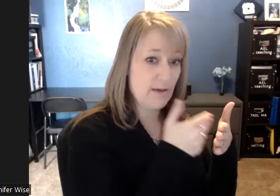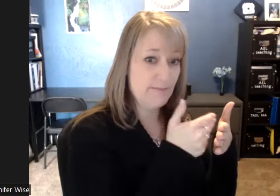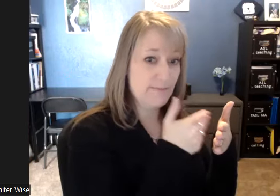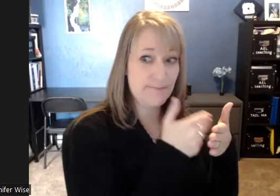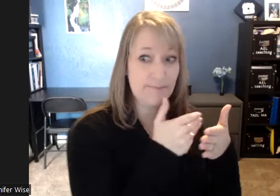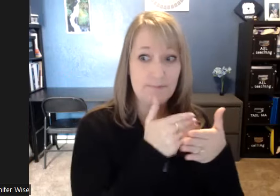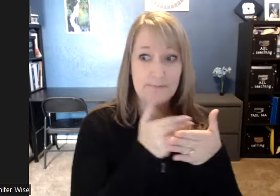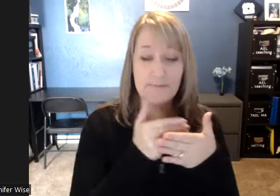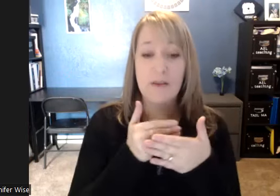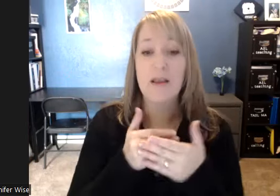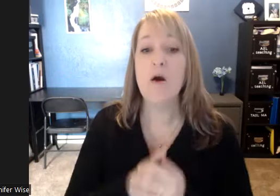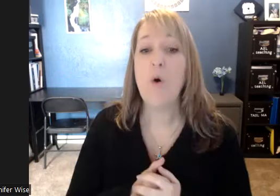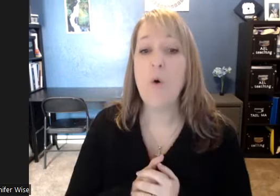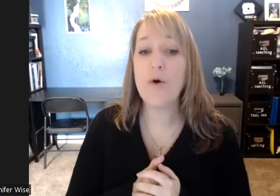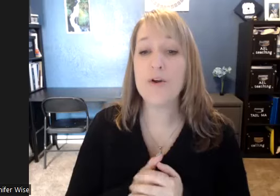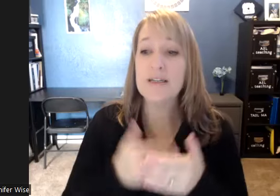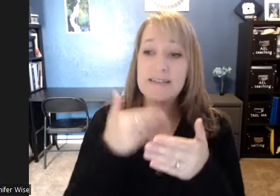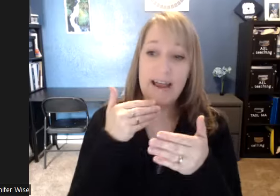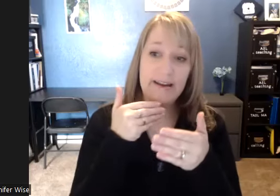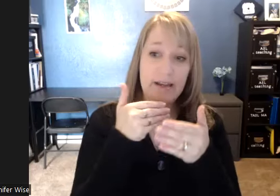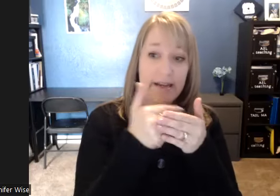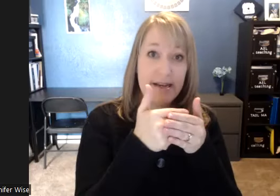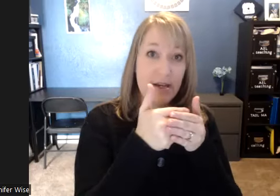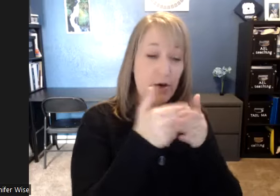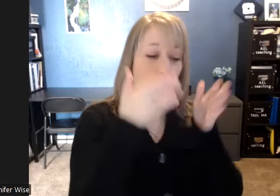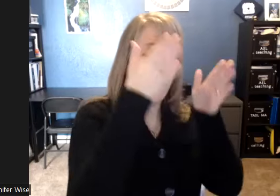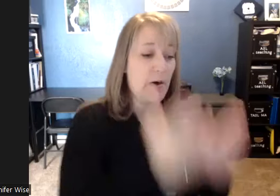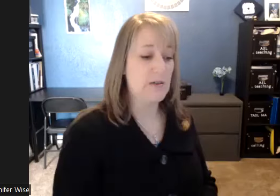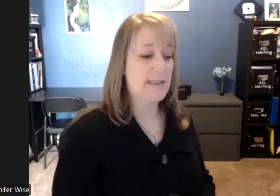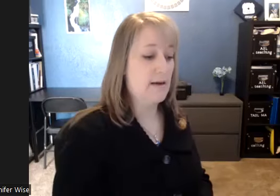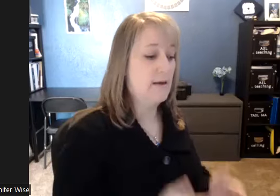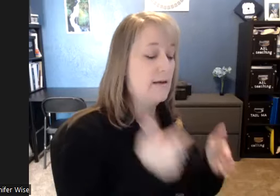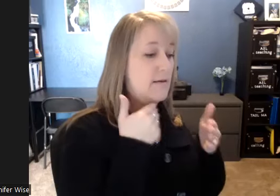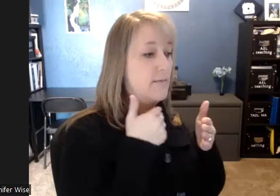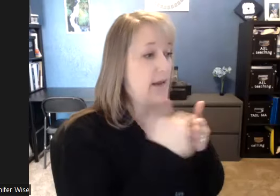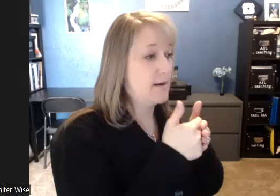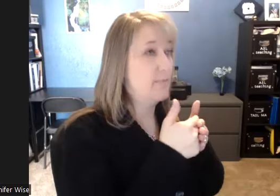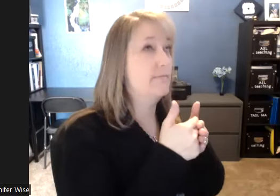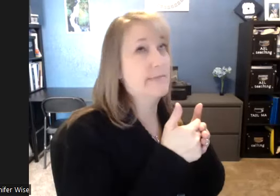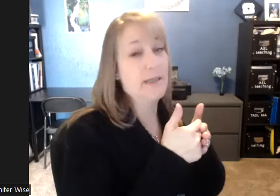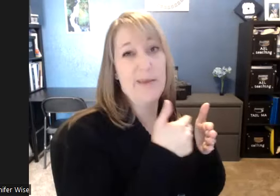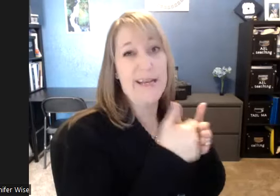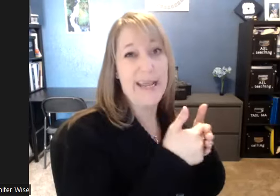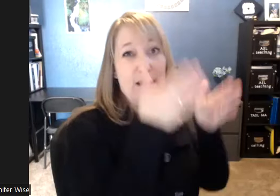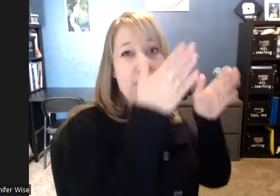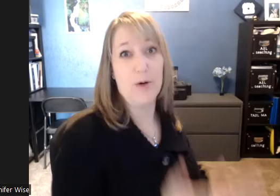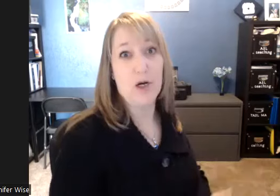moving. Or you can sign near person. My neighbor,